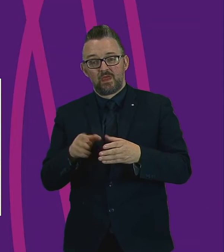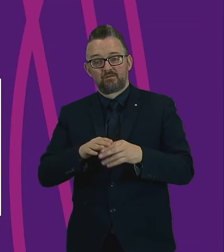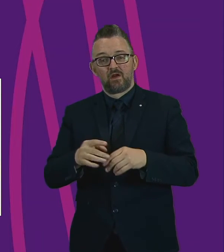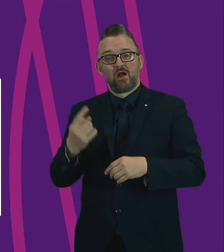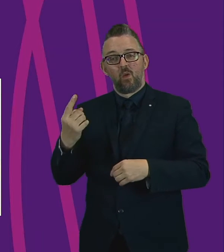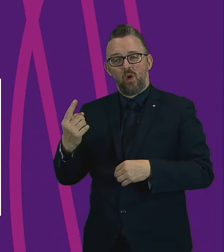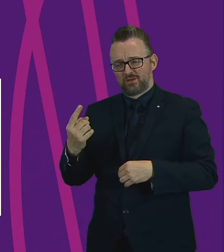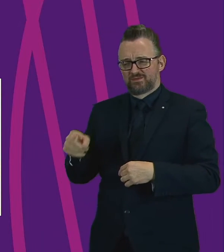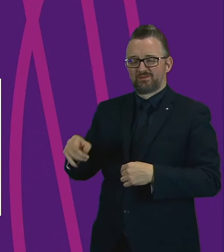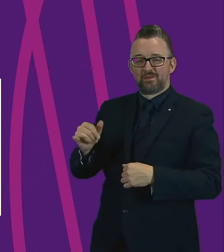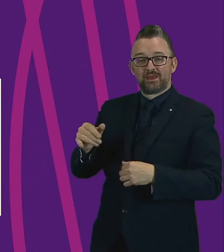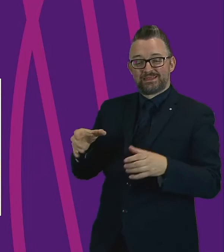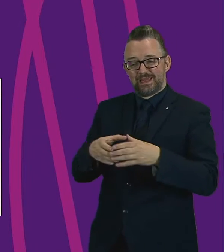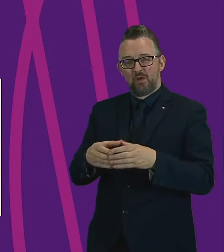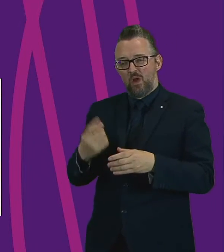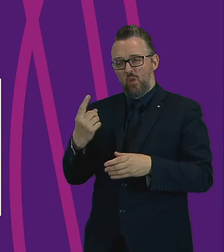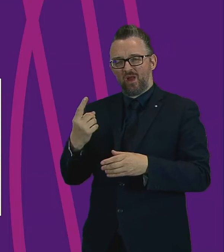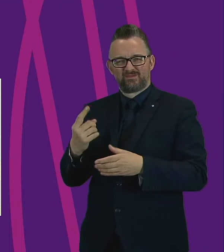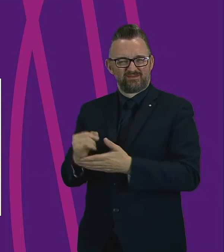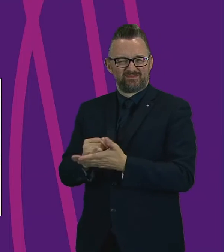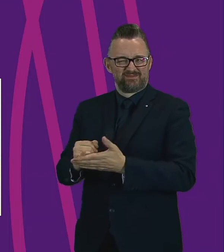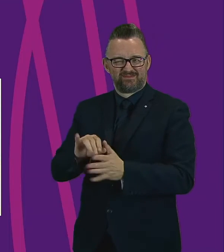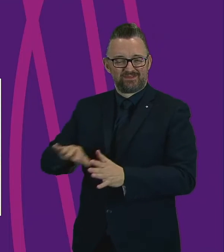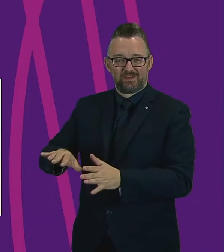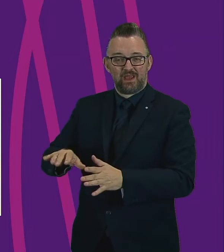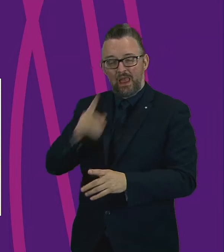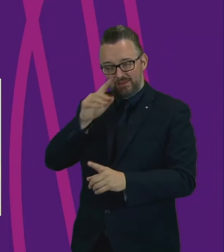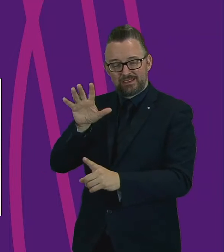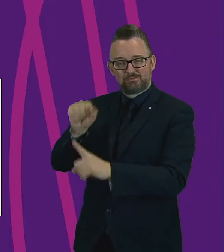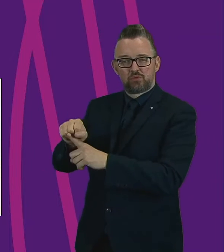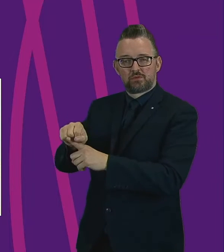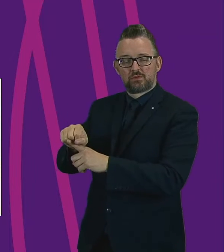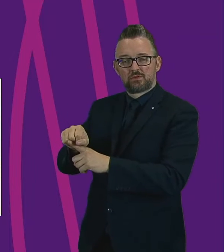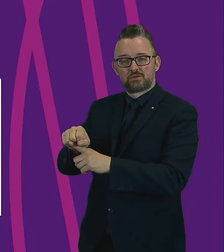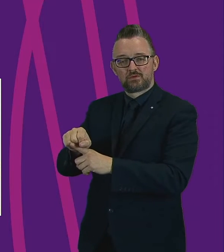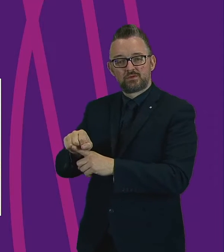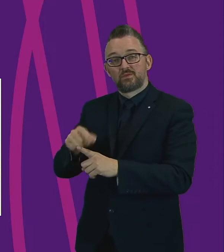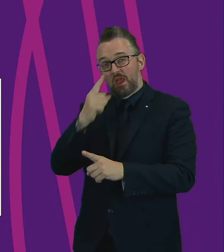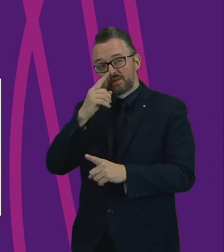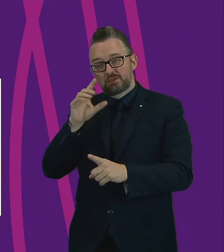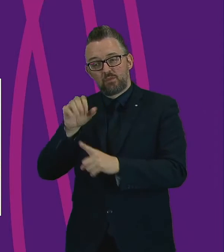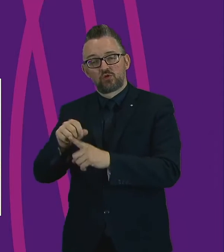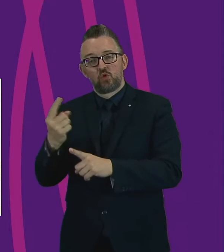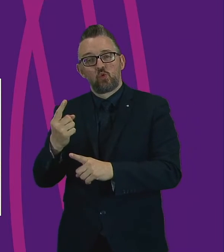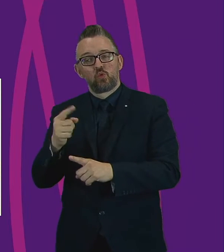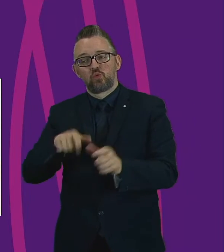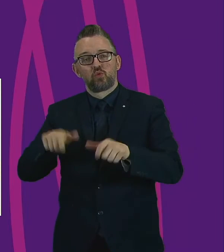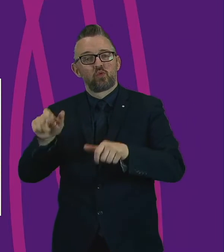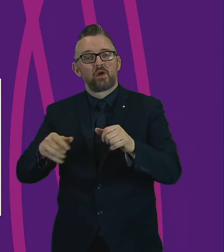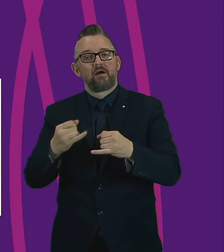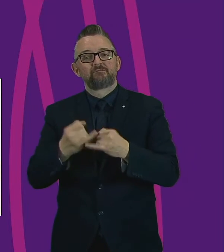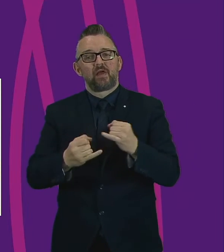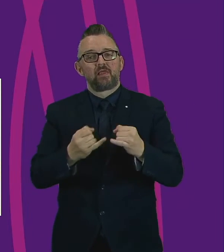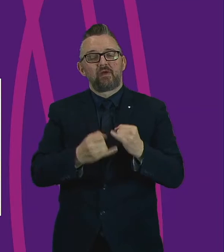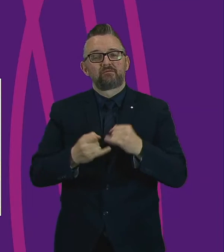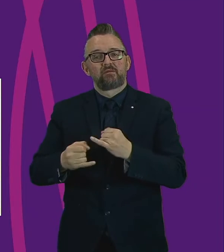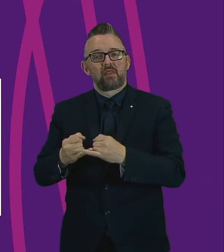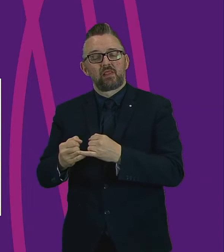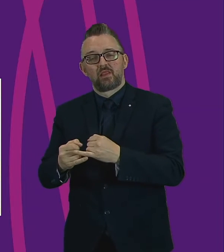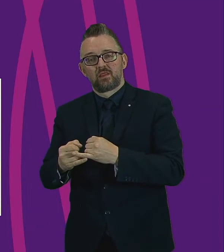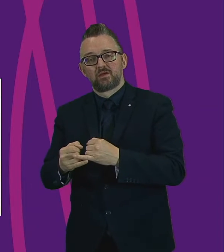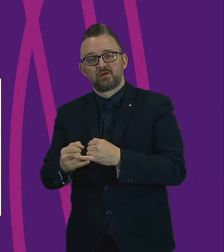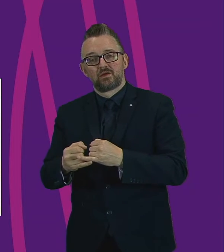duffer or even a Judas. You can spot the failing ones very quickly in small teams. You need